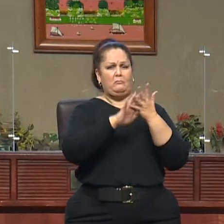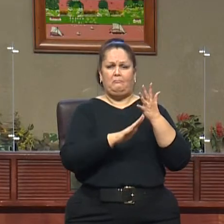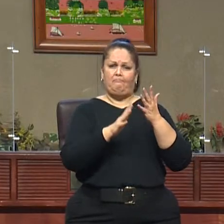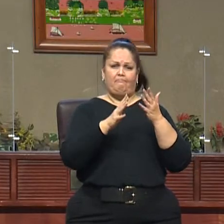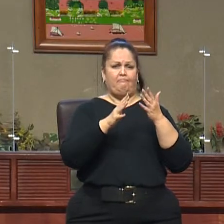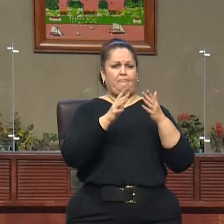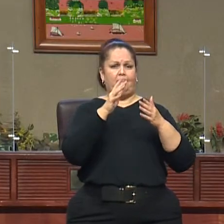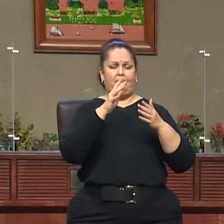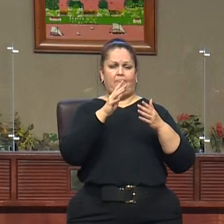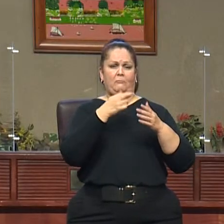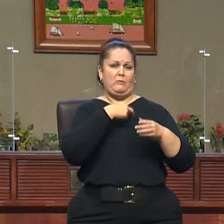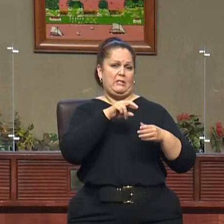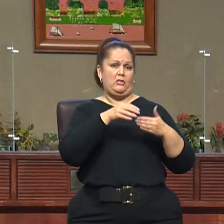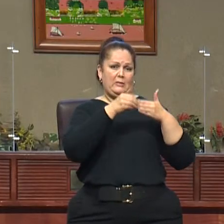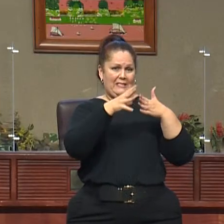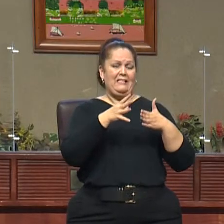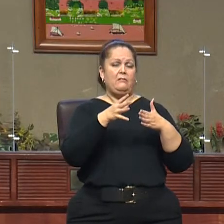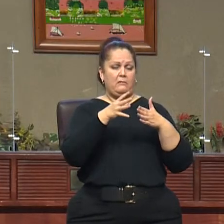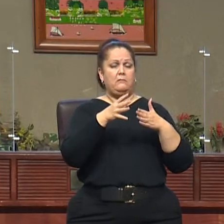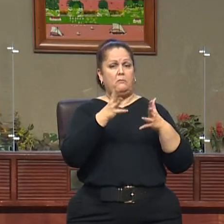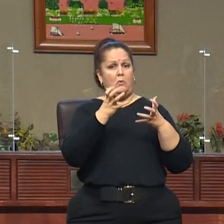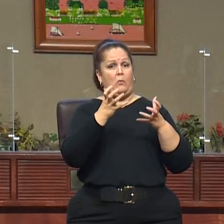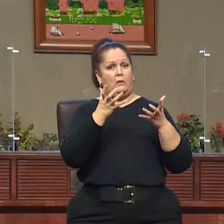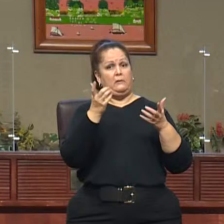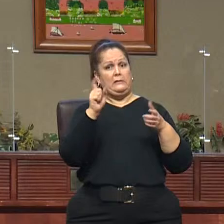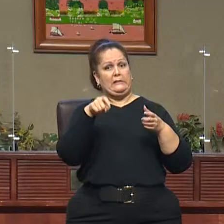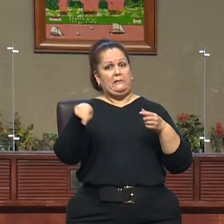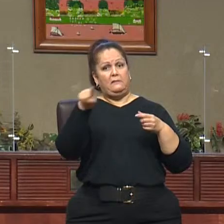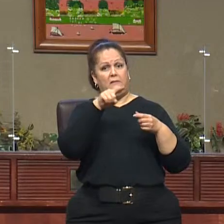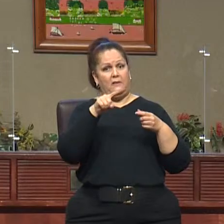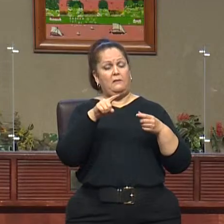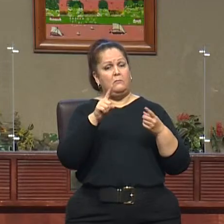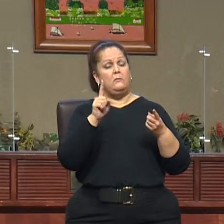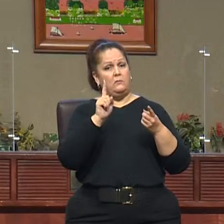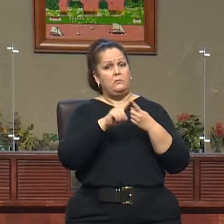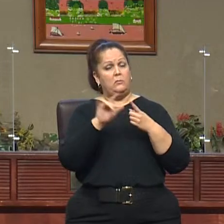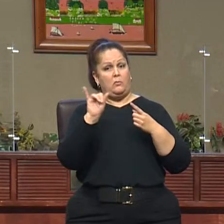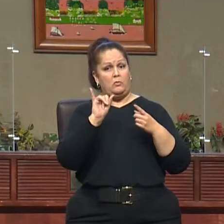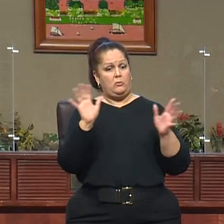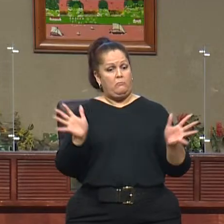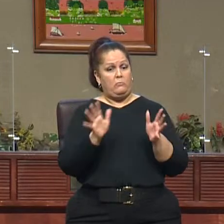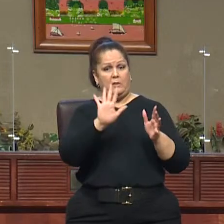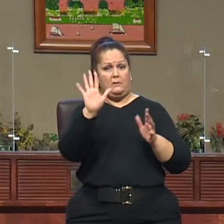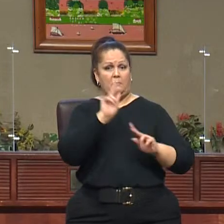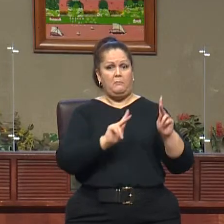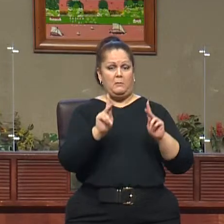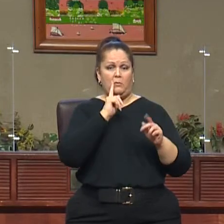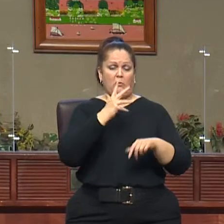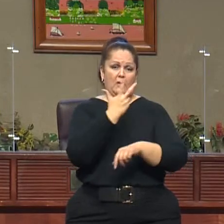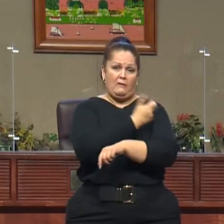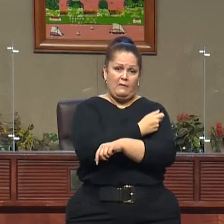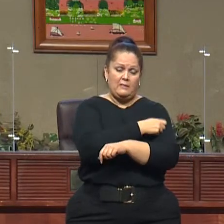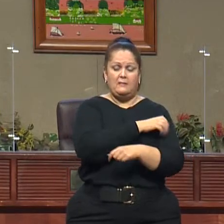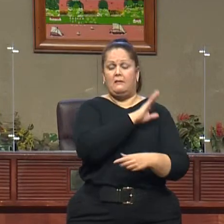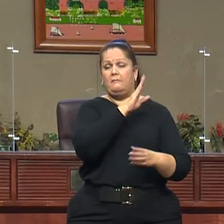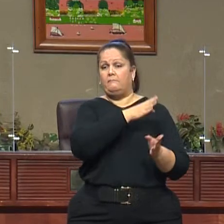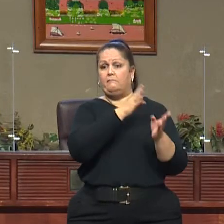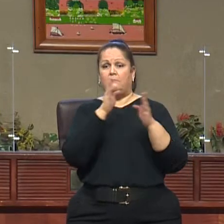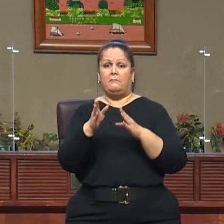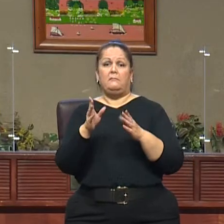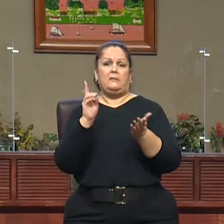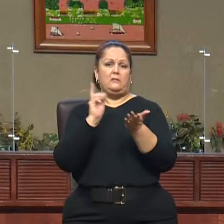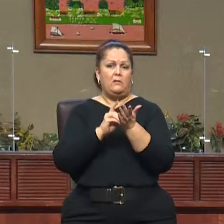congregations, encourage people to want to get vaccinated. And even within the healthcare field